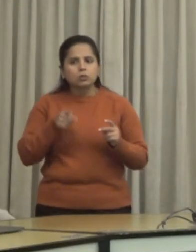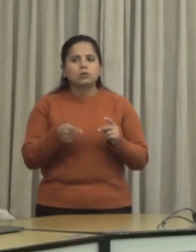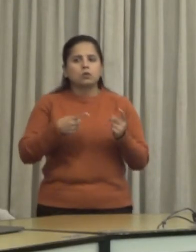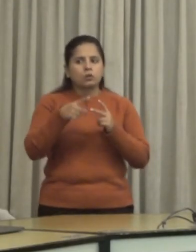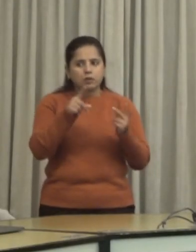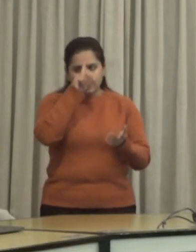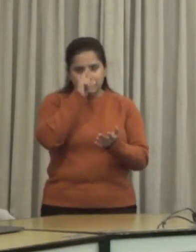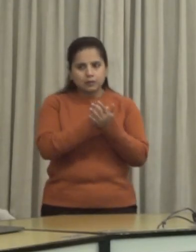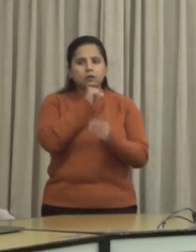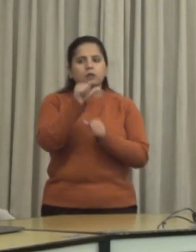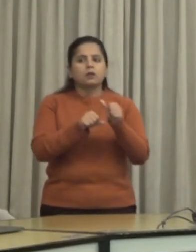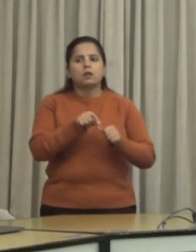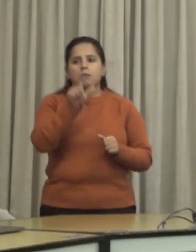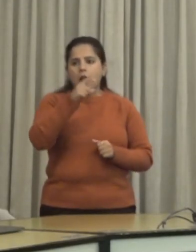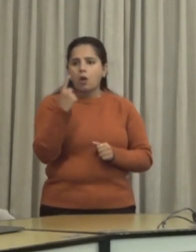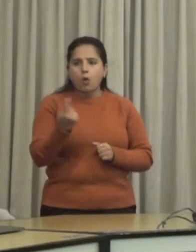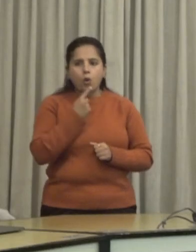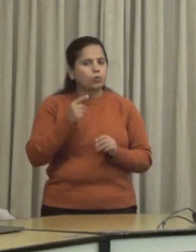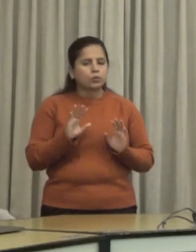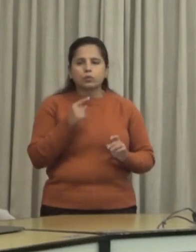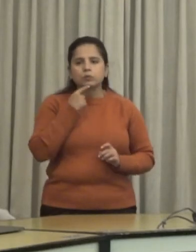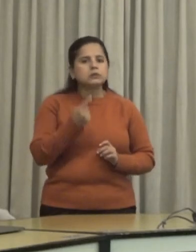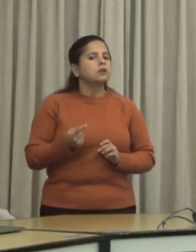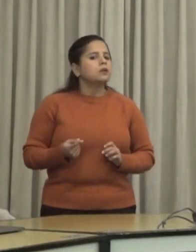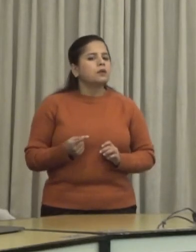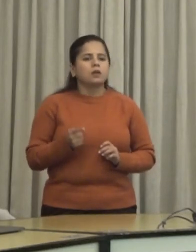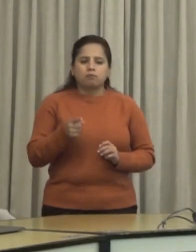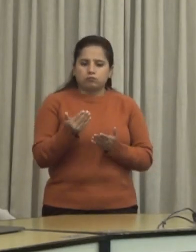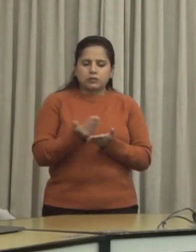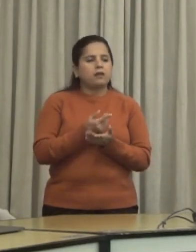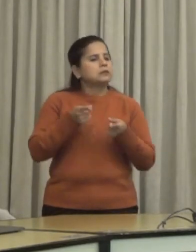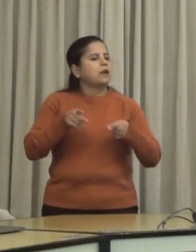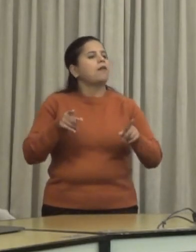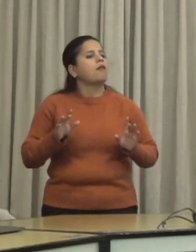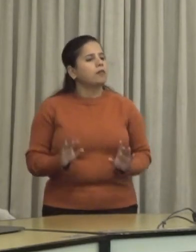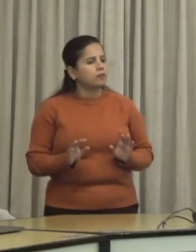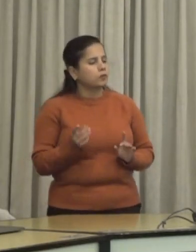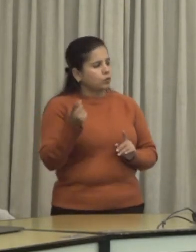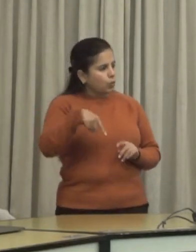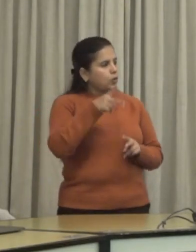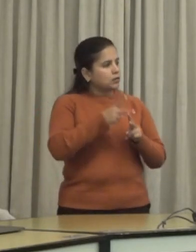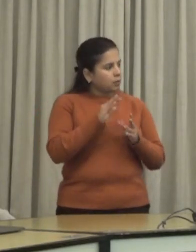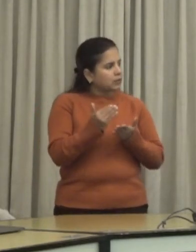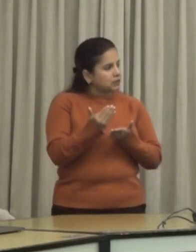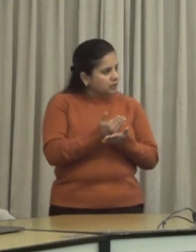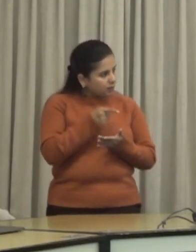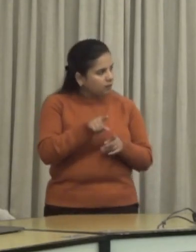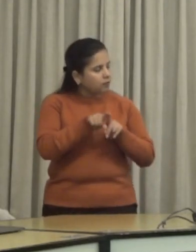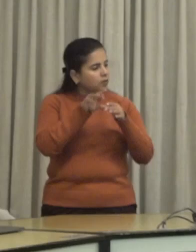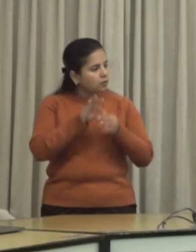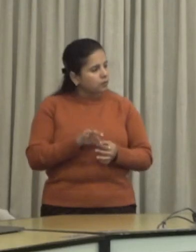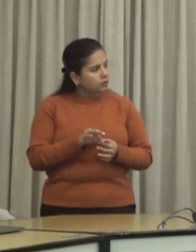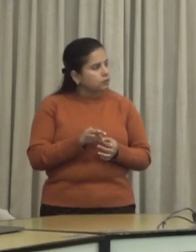collegiate decision making, not an individual decision making, and that is a safeguard in itself. So to keep the safeguards intact and